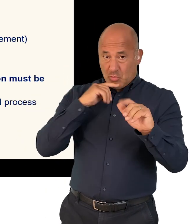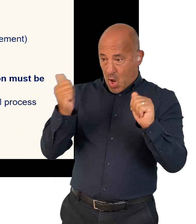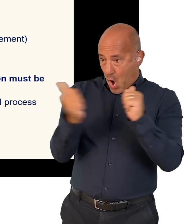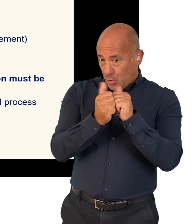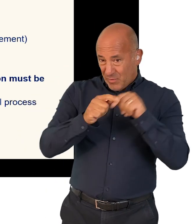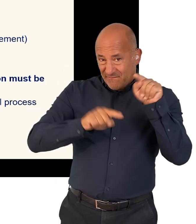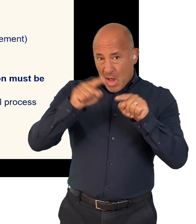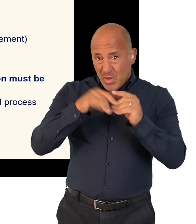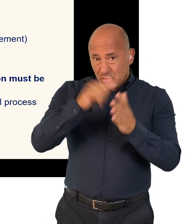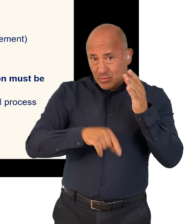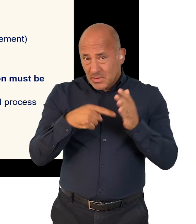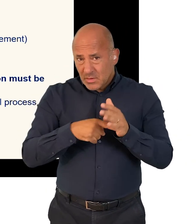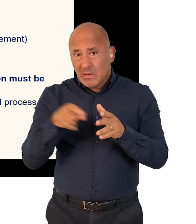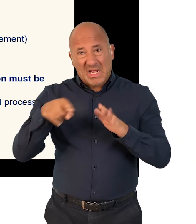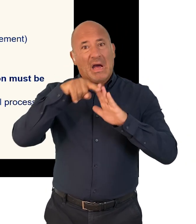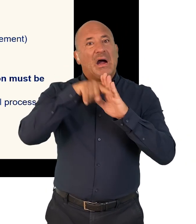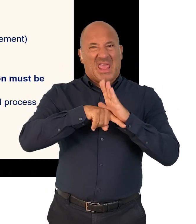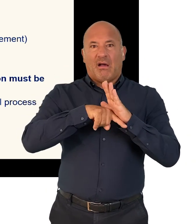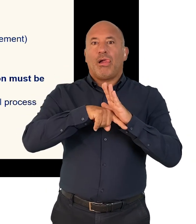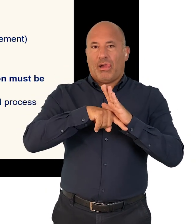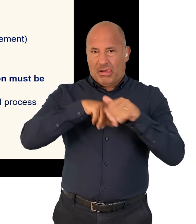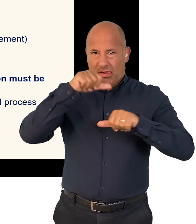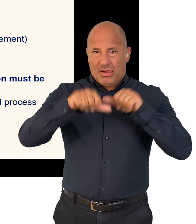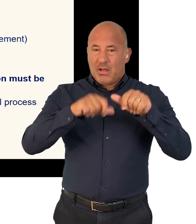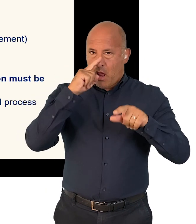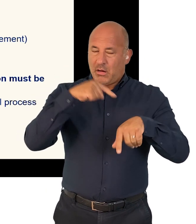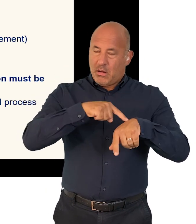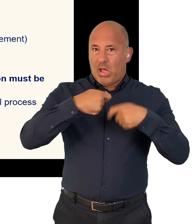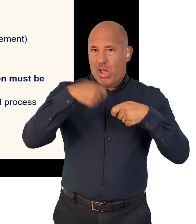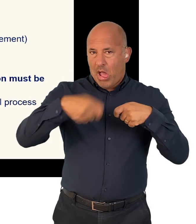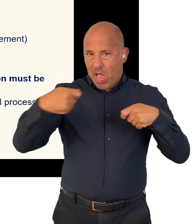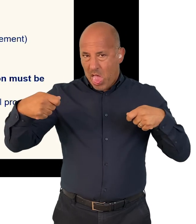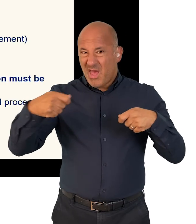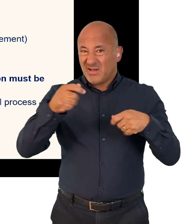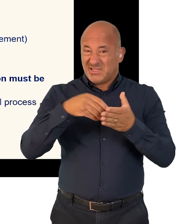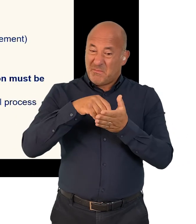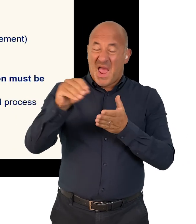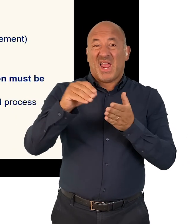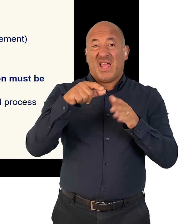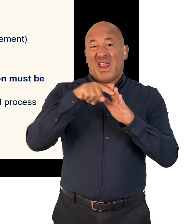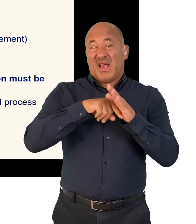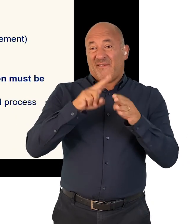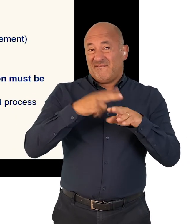such a variation. This is a legal process which can be time consuming and you will incur legal fees.